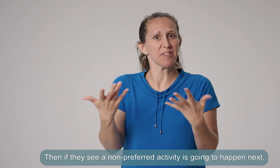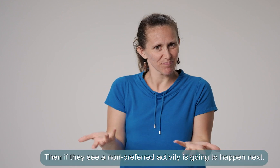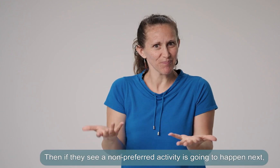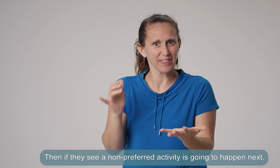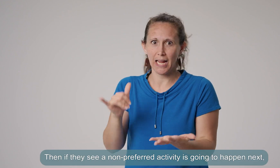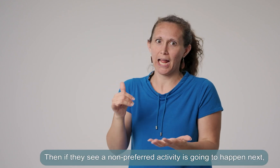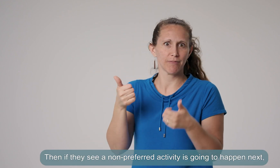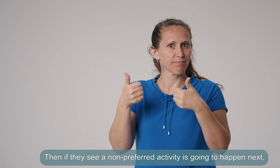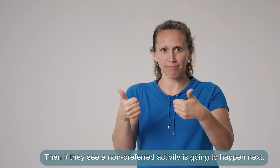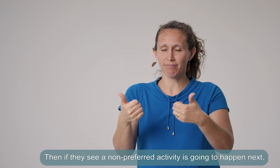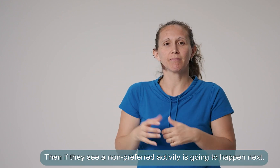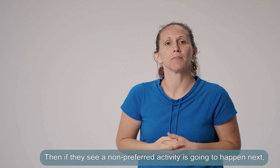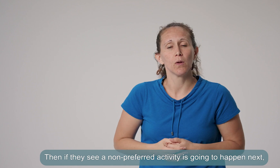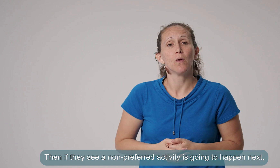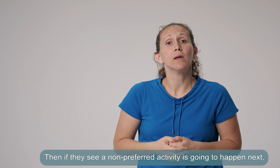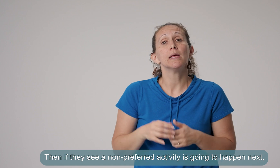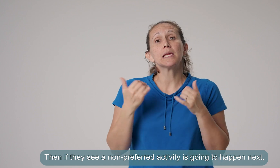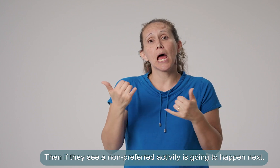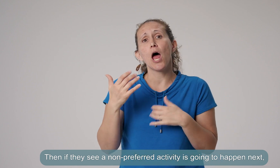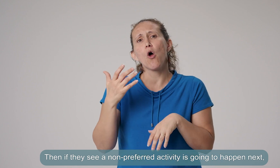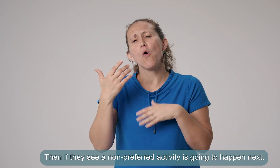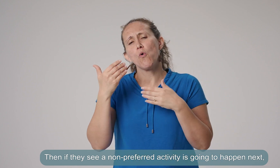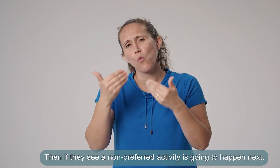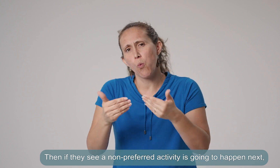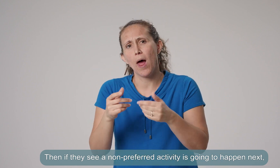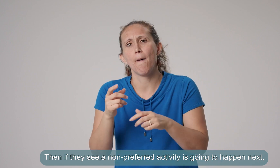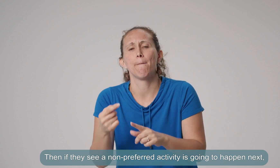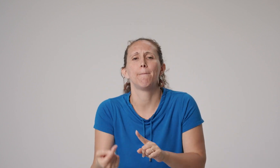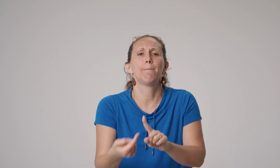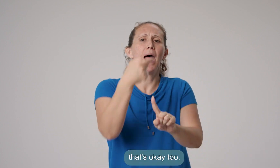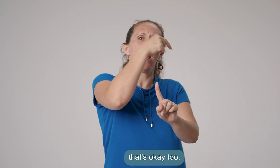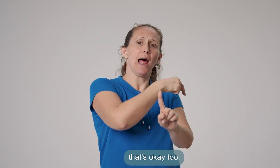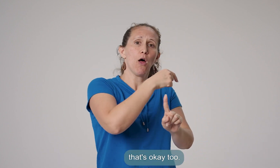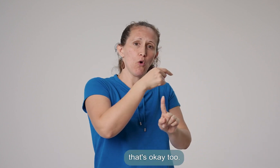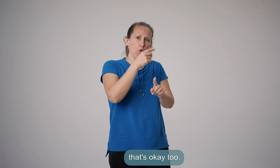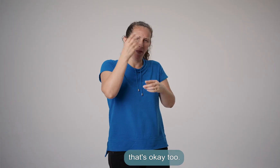Then if they see a non-preferred activity is going to happen next, that's okay too.